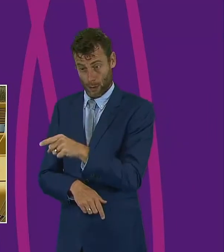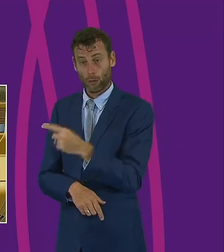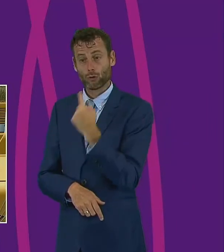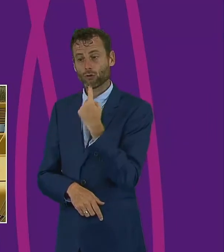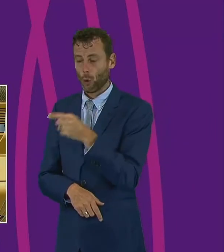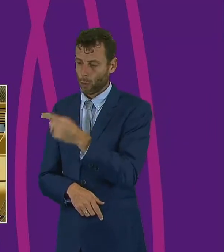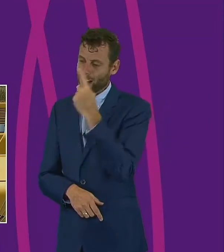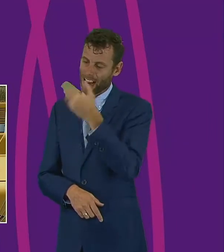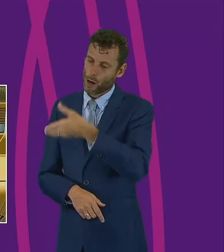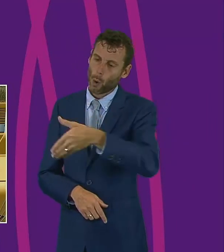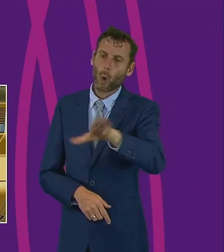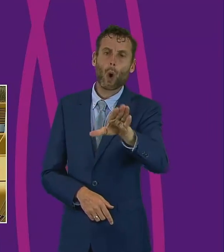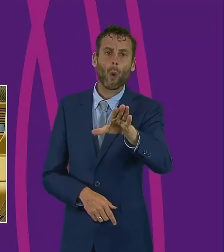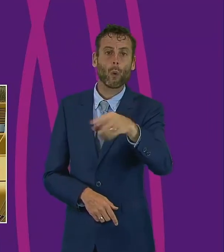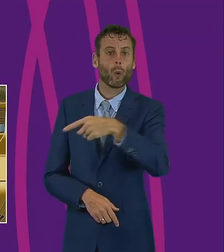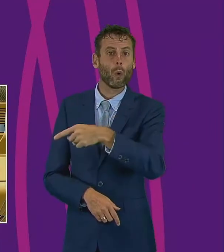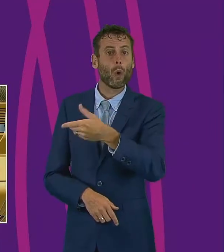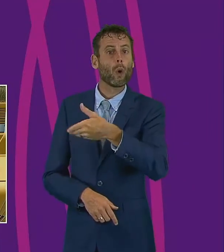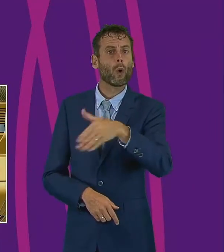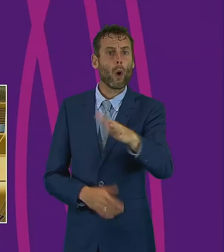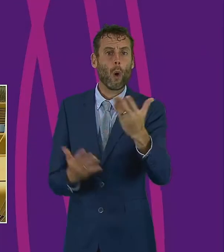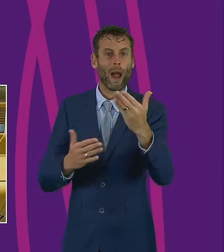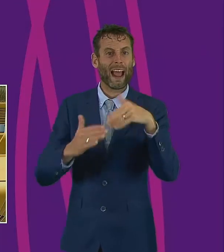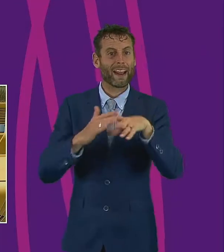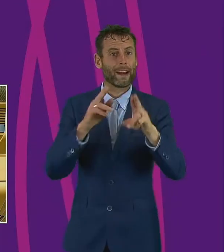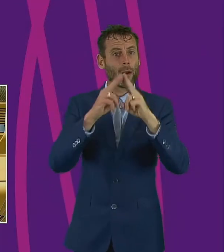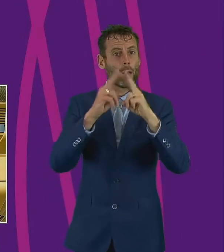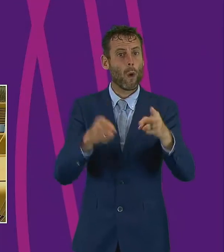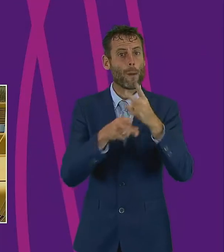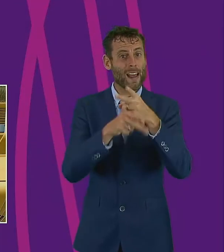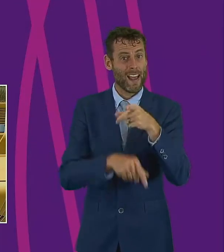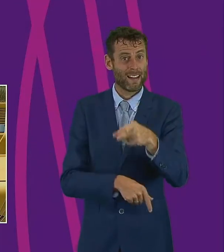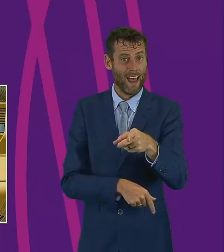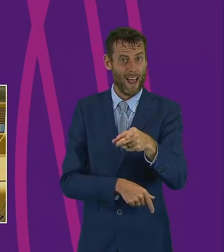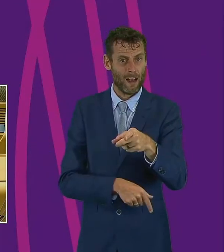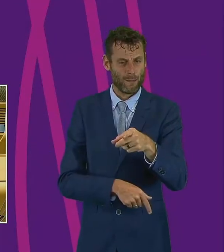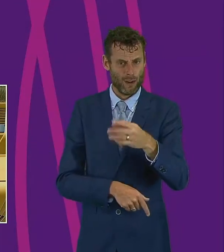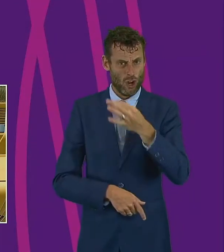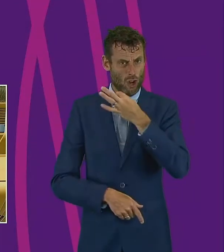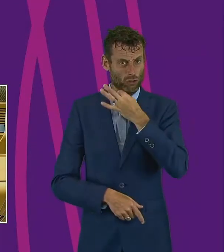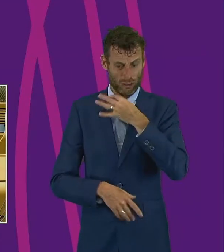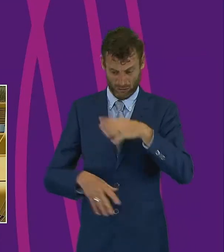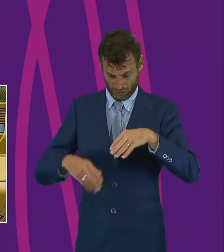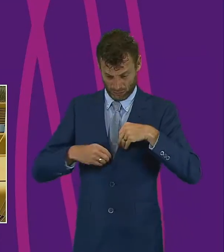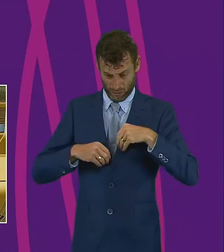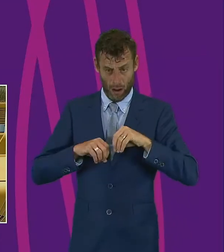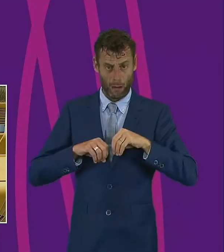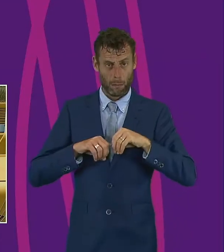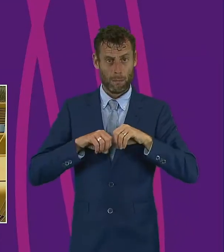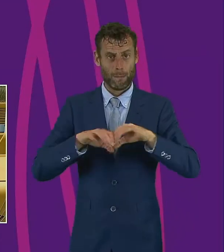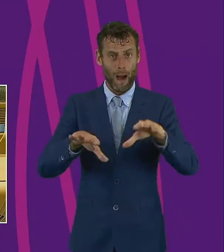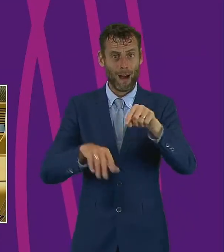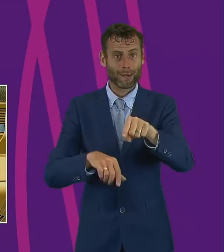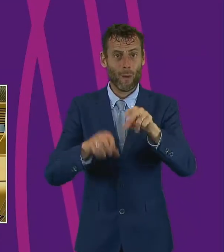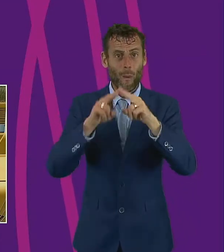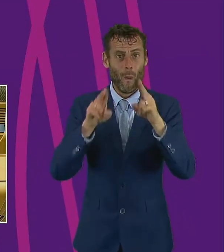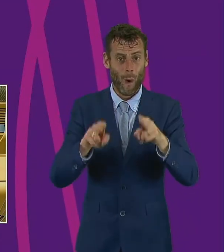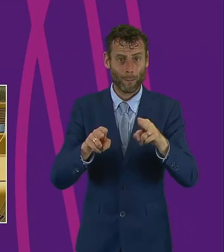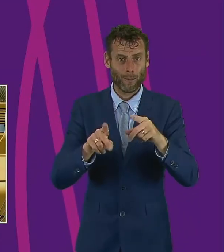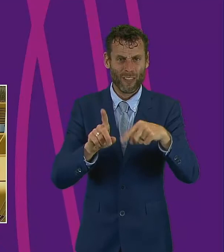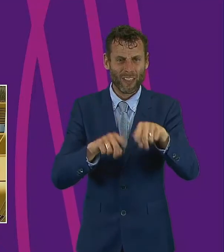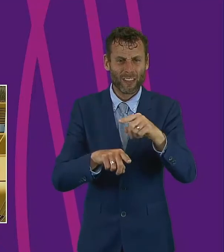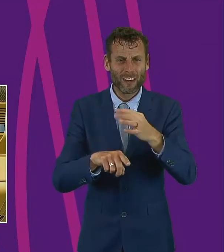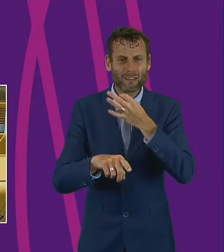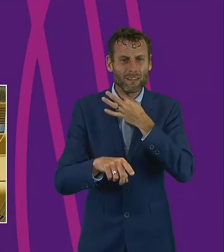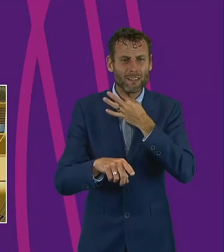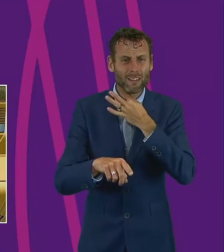homes where the most vulnerable and the most susceptible to this virus are living. It was, as Professor Alison Pollock said at the